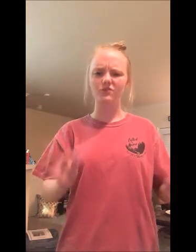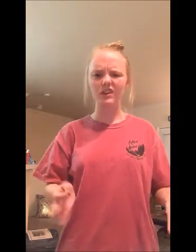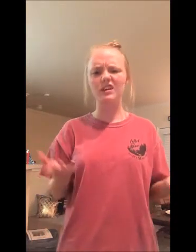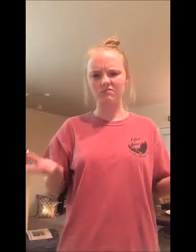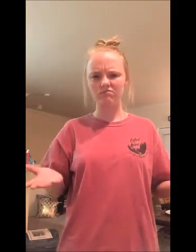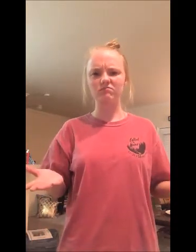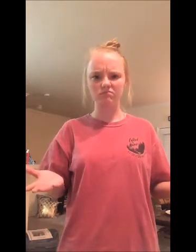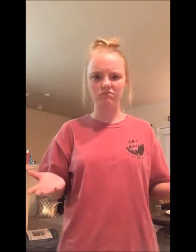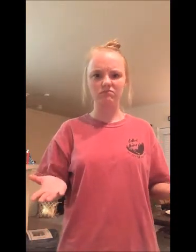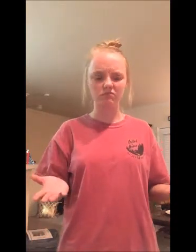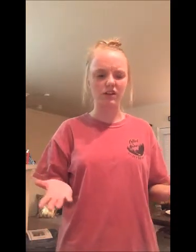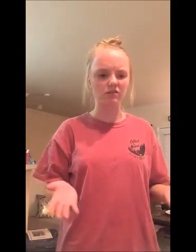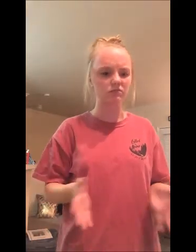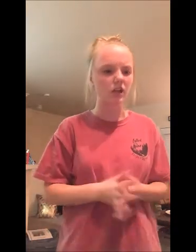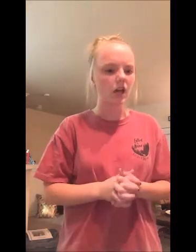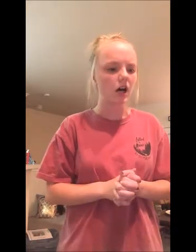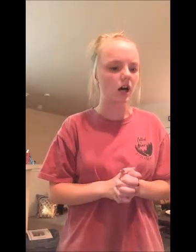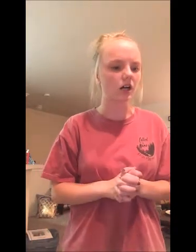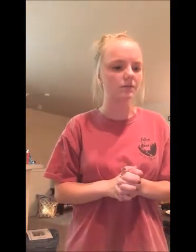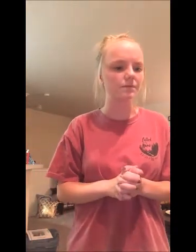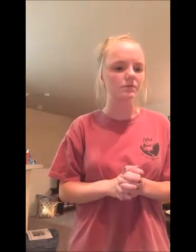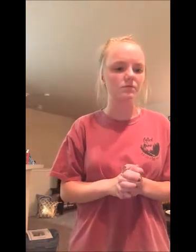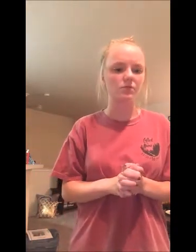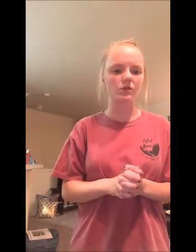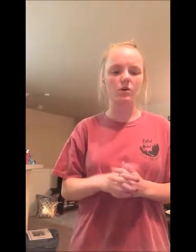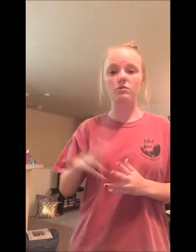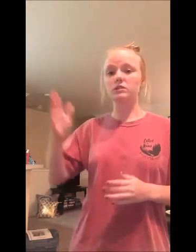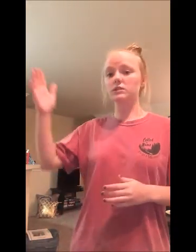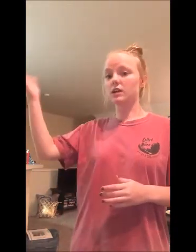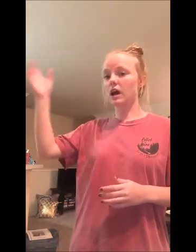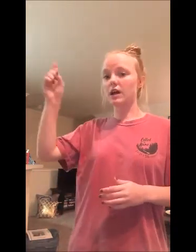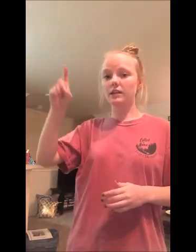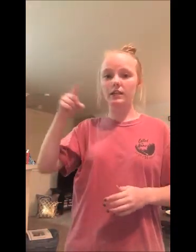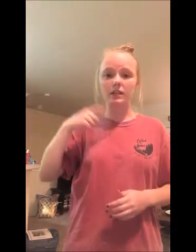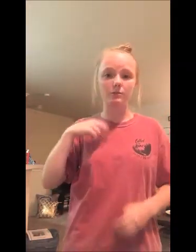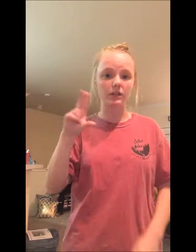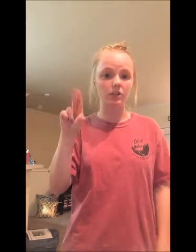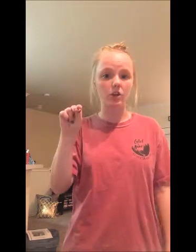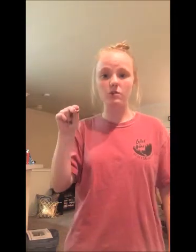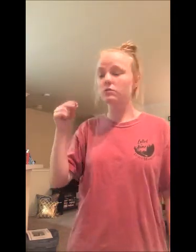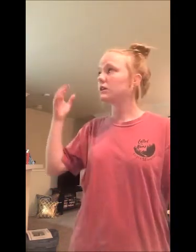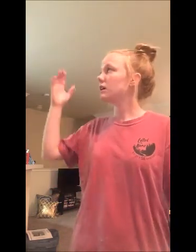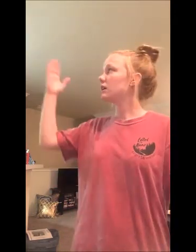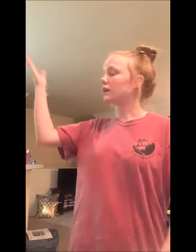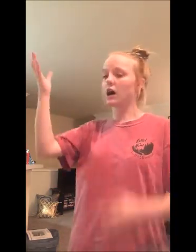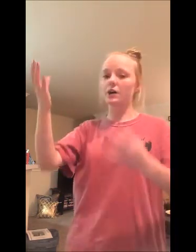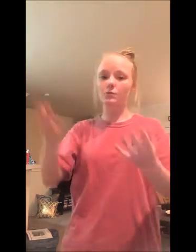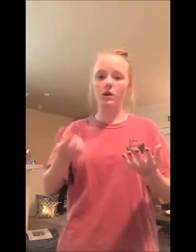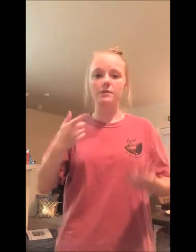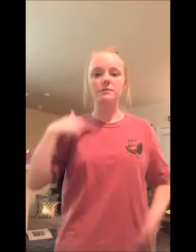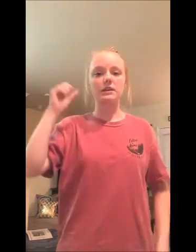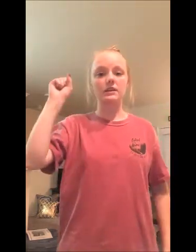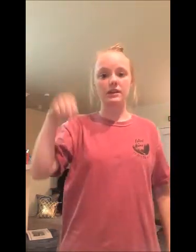Feel it, you know? So God need me? No. God want me?